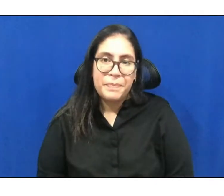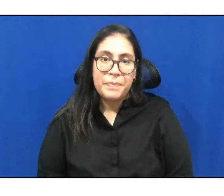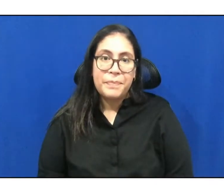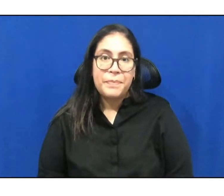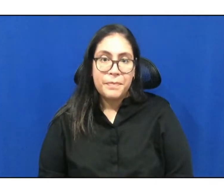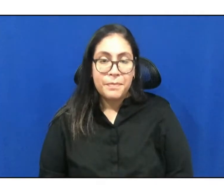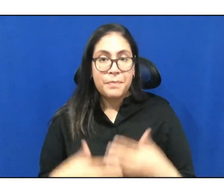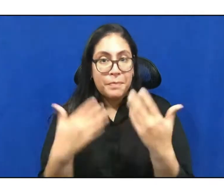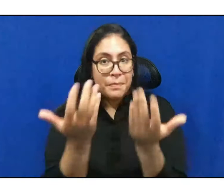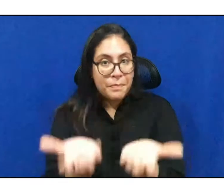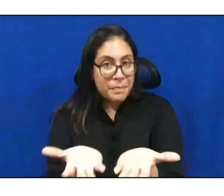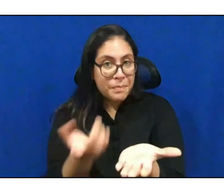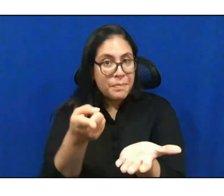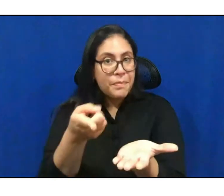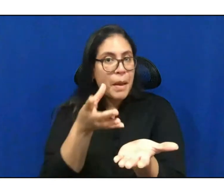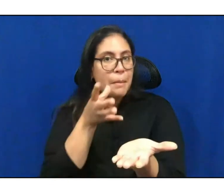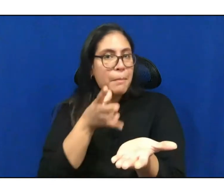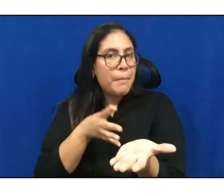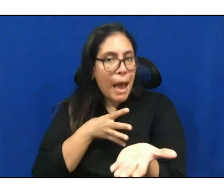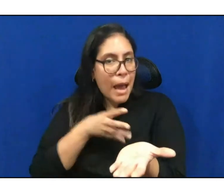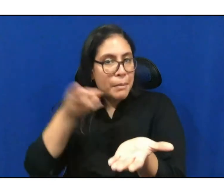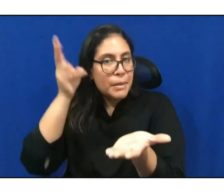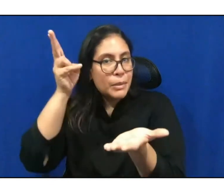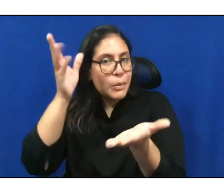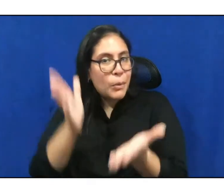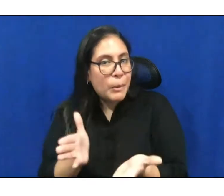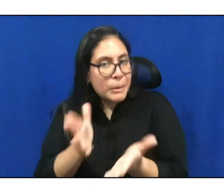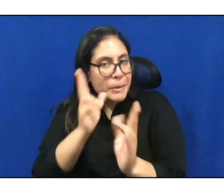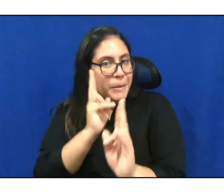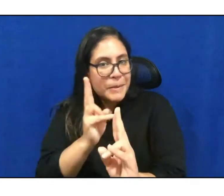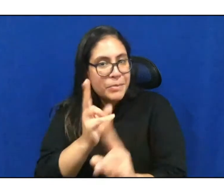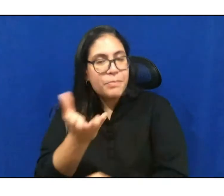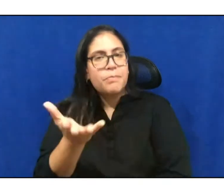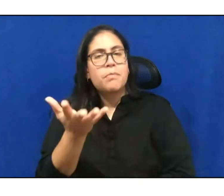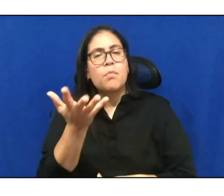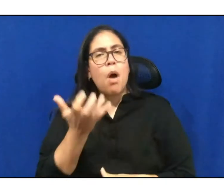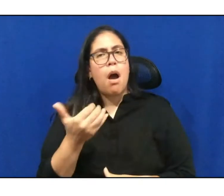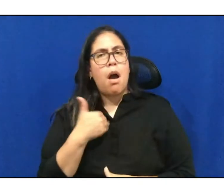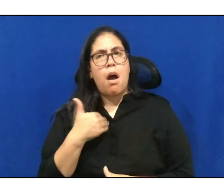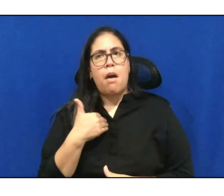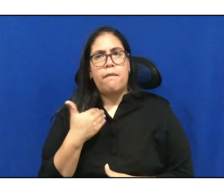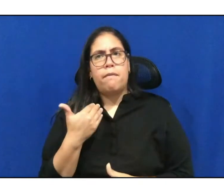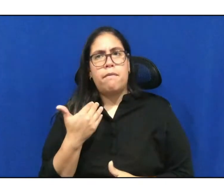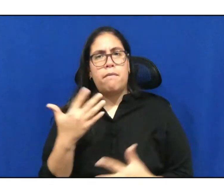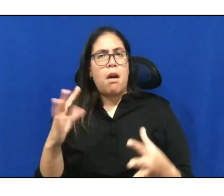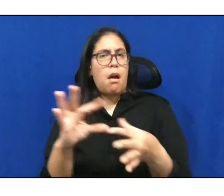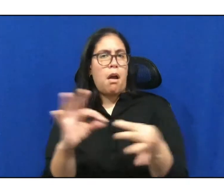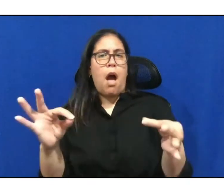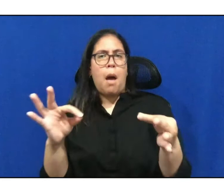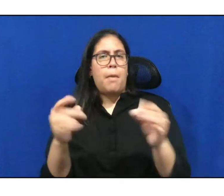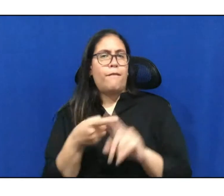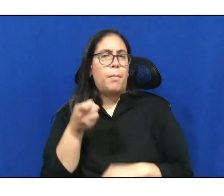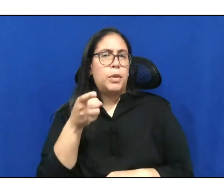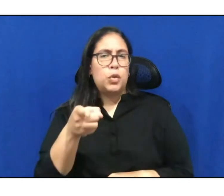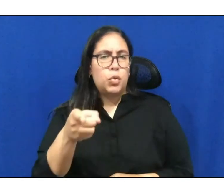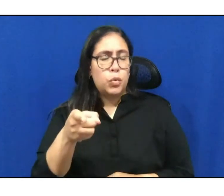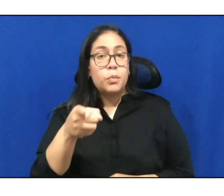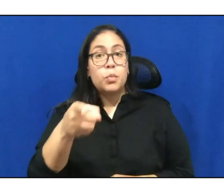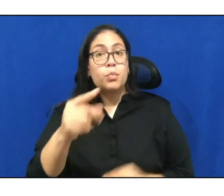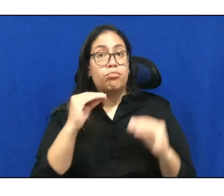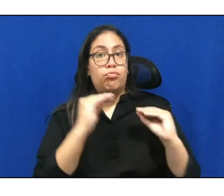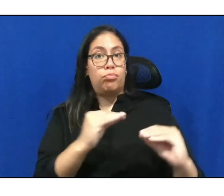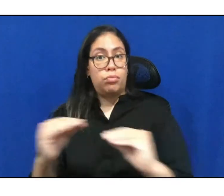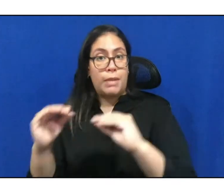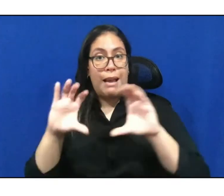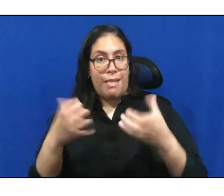Historian to have a sweeping comment from you. You teach classes in the so-called